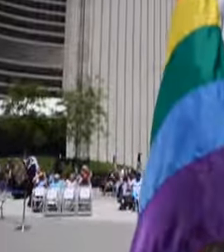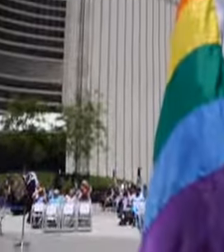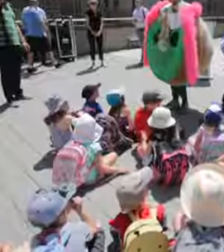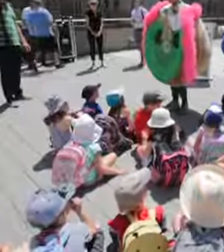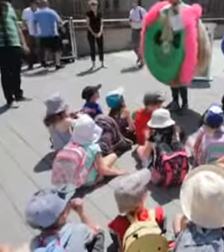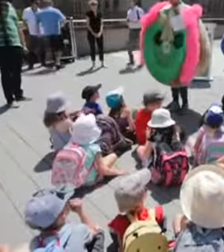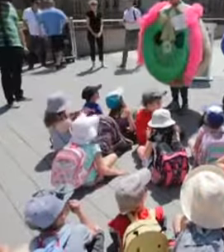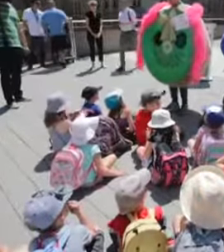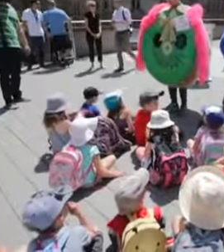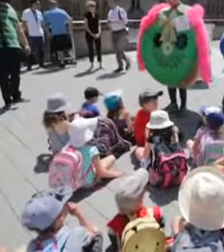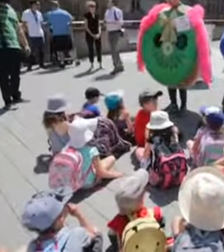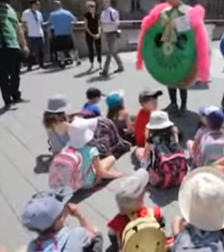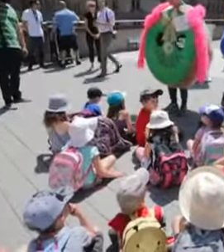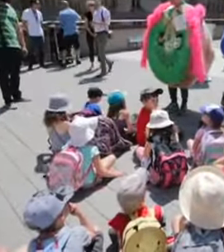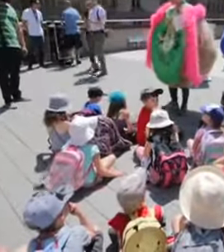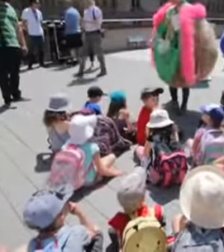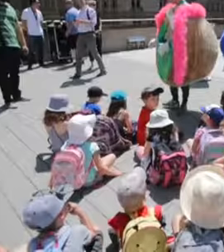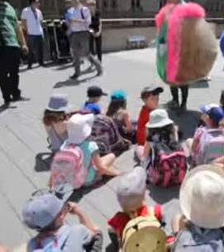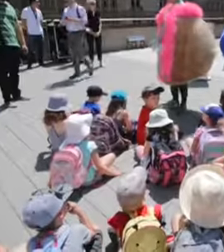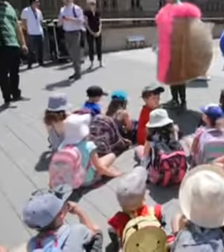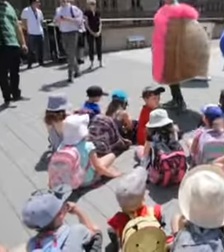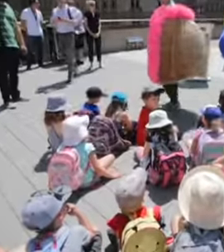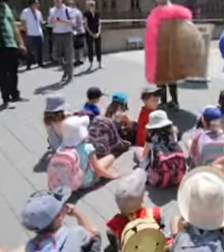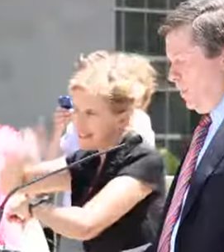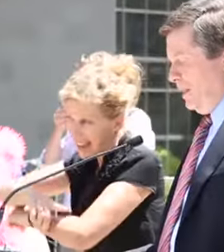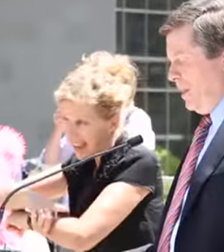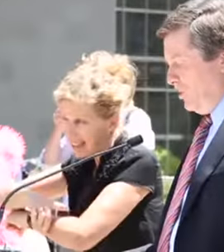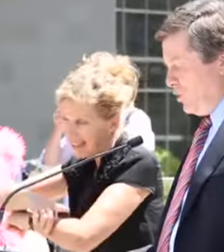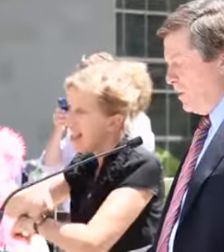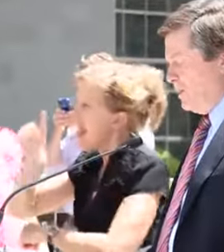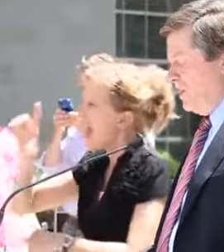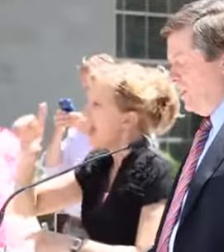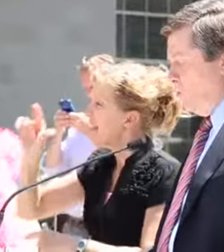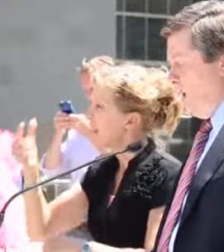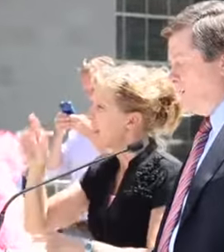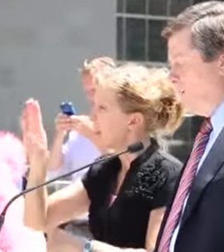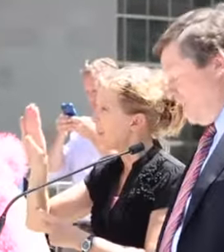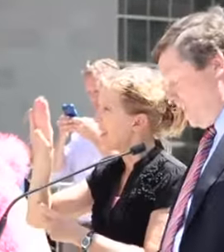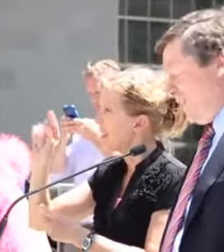first time, we will host 33 days of